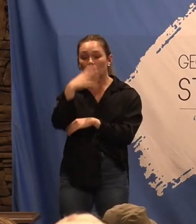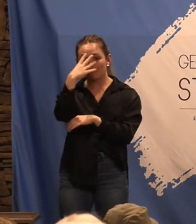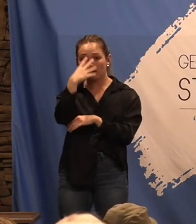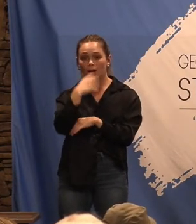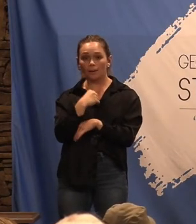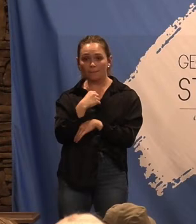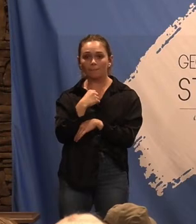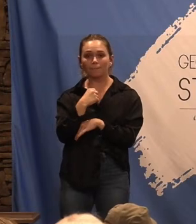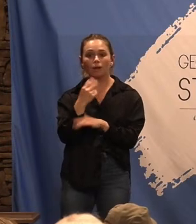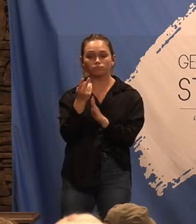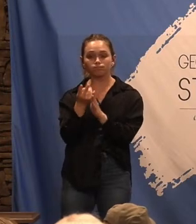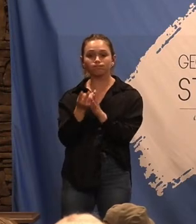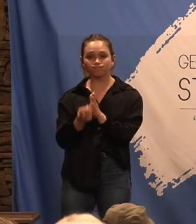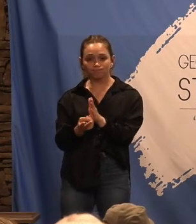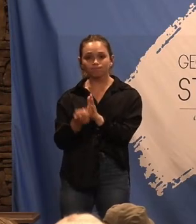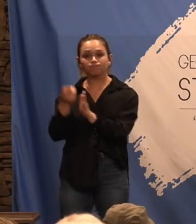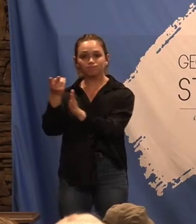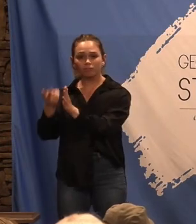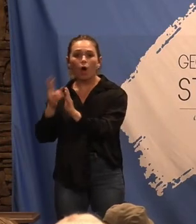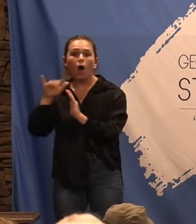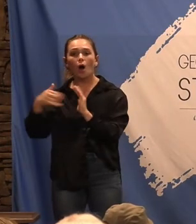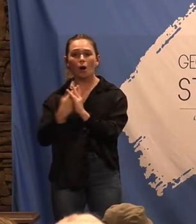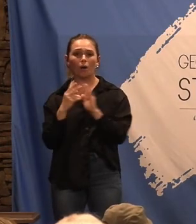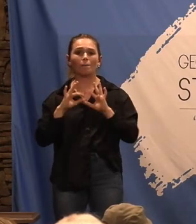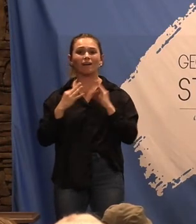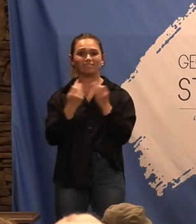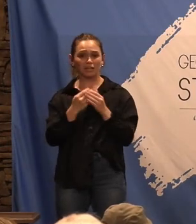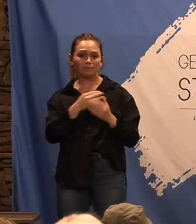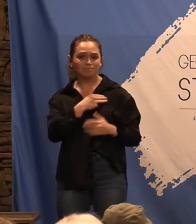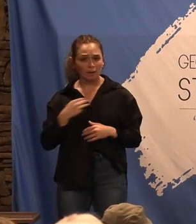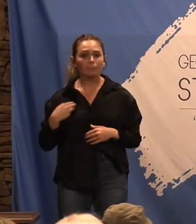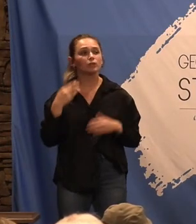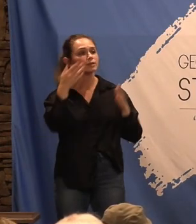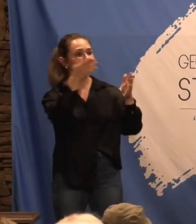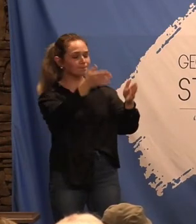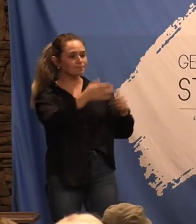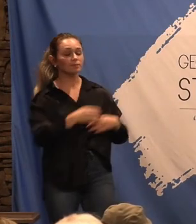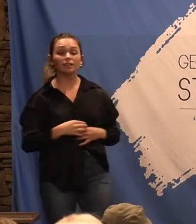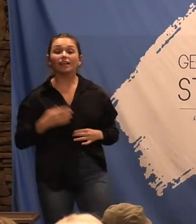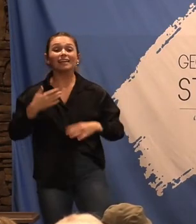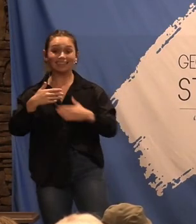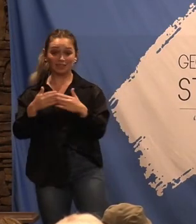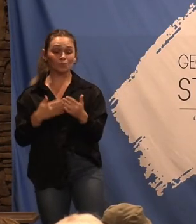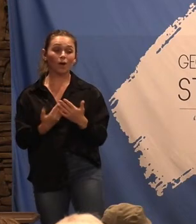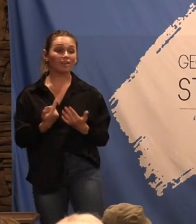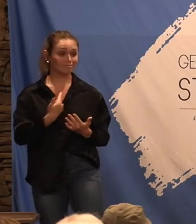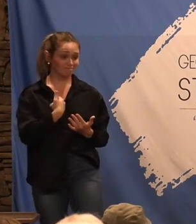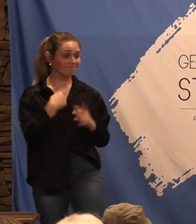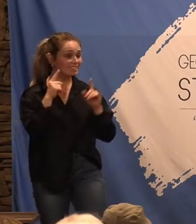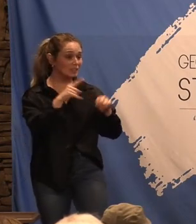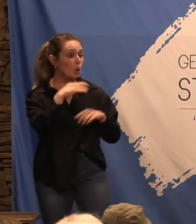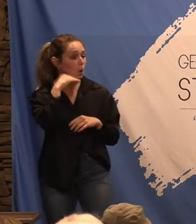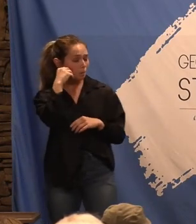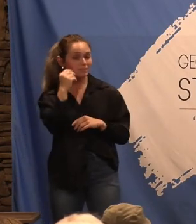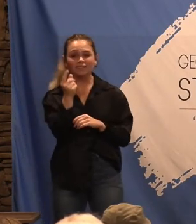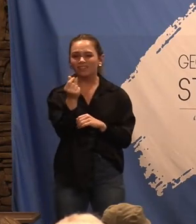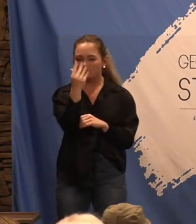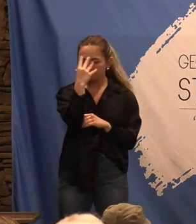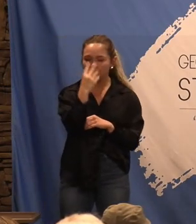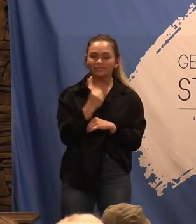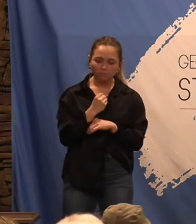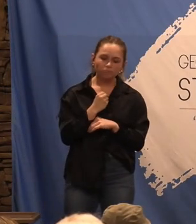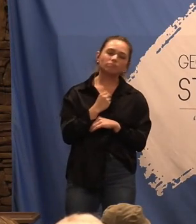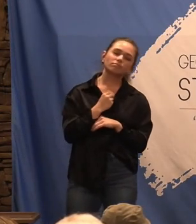night, and so was Stover and all my relatives pretty much. Anyway, so I'd go home and get a little sleep